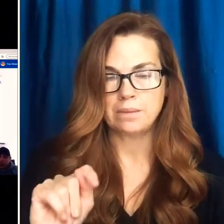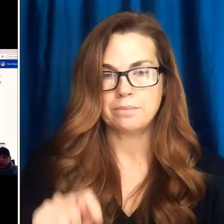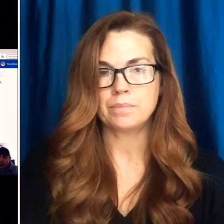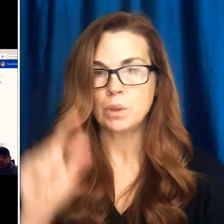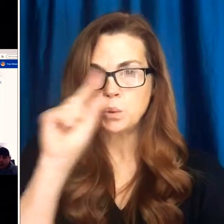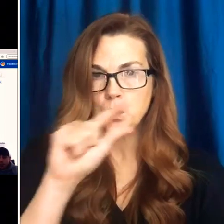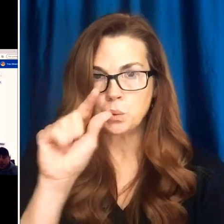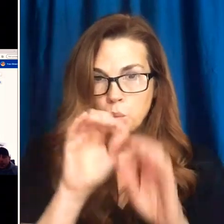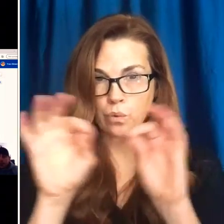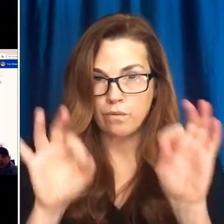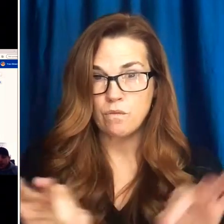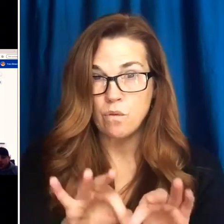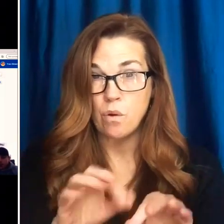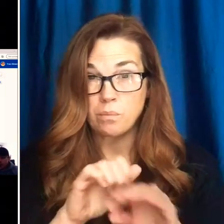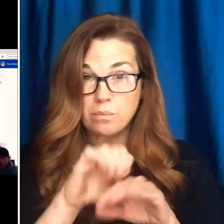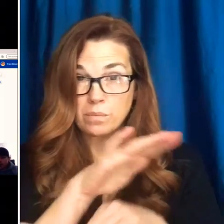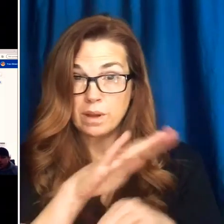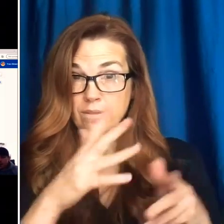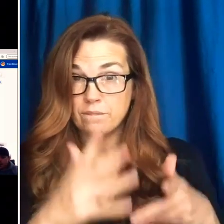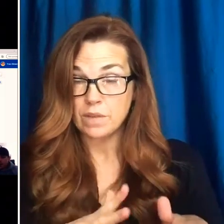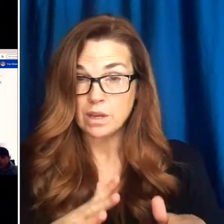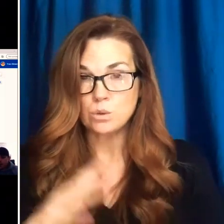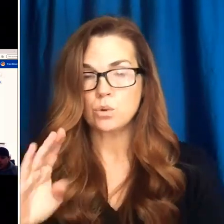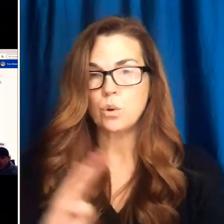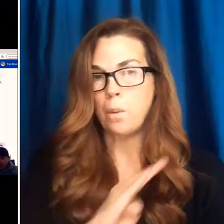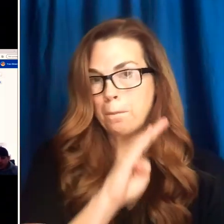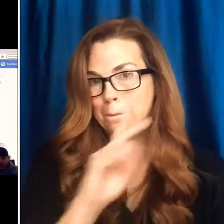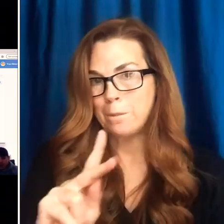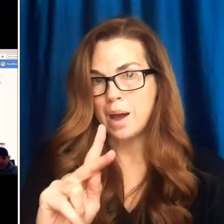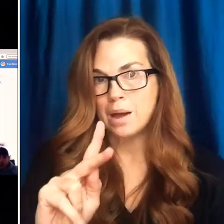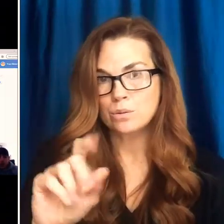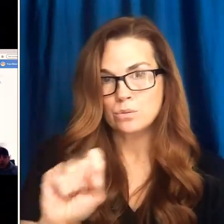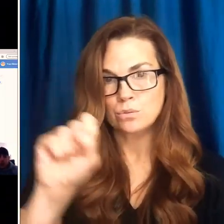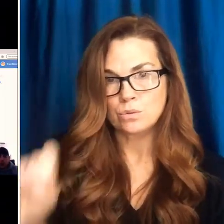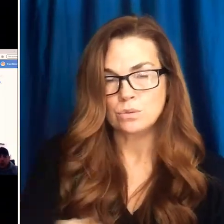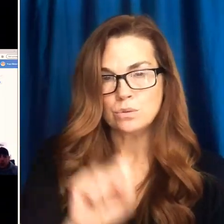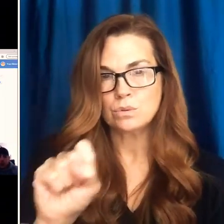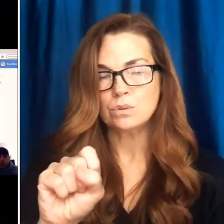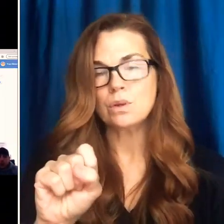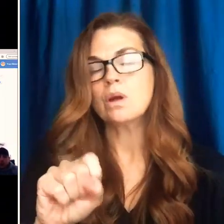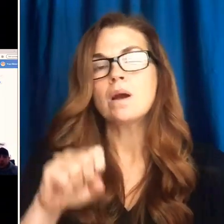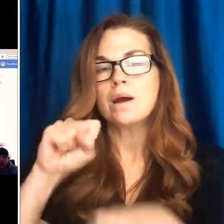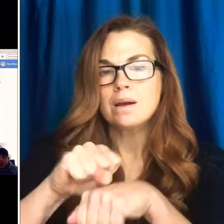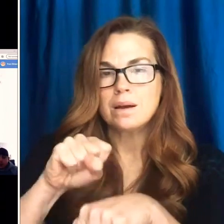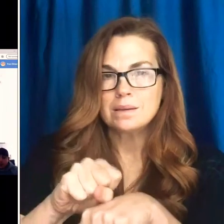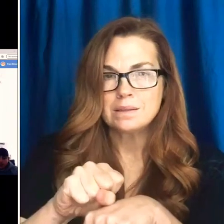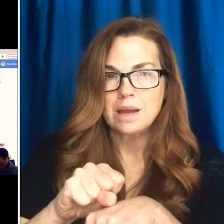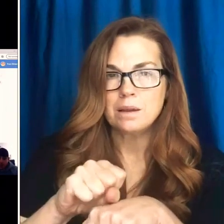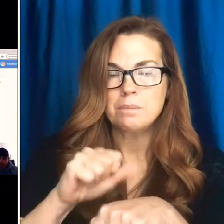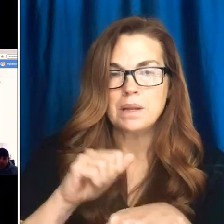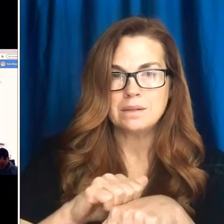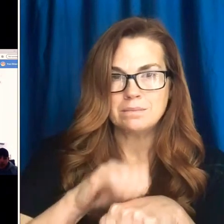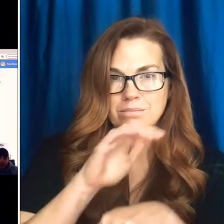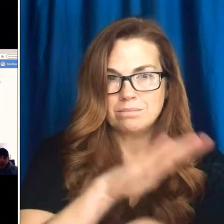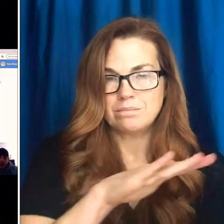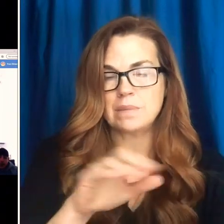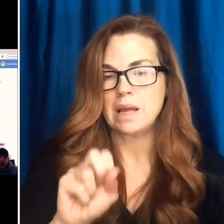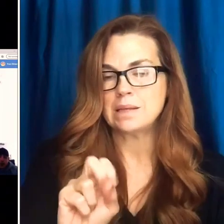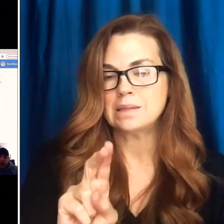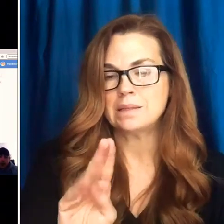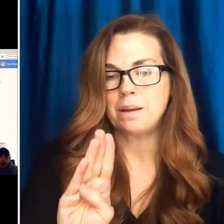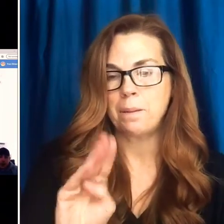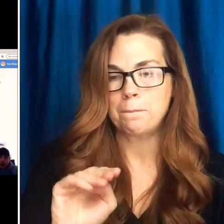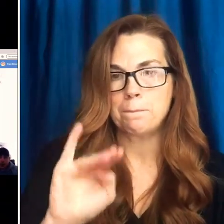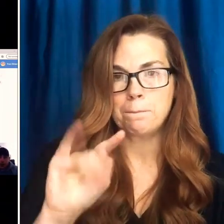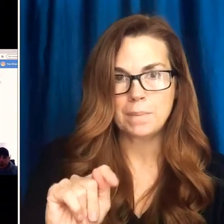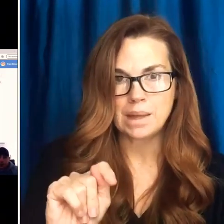into Schoology, and you need to click Submit Assignment. When you click Submit Assignment,